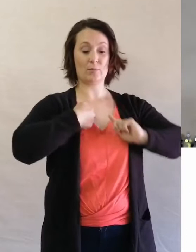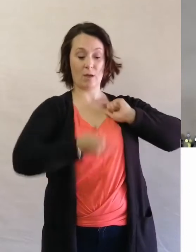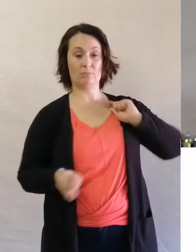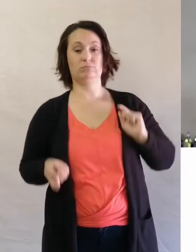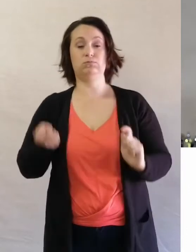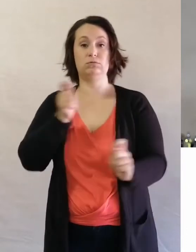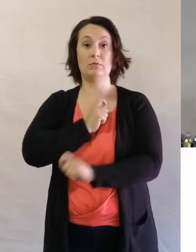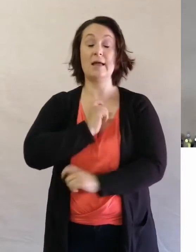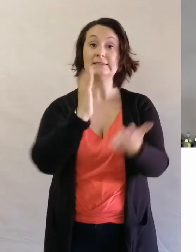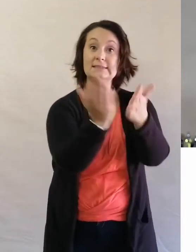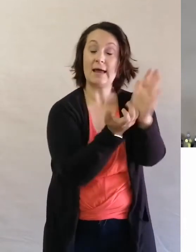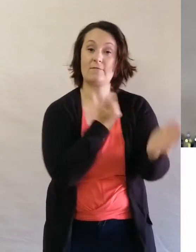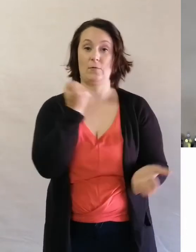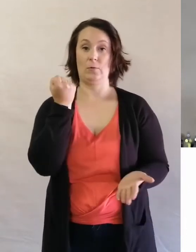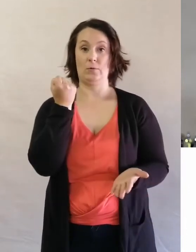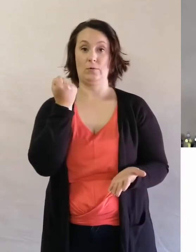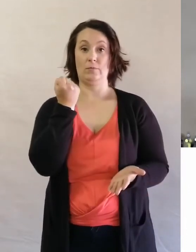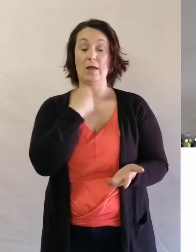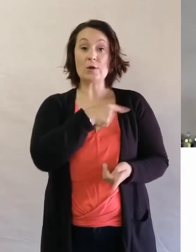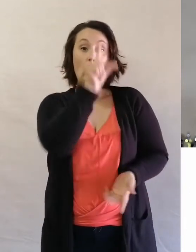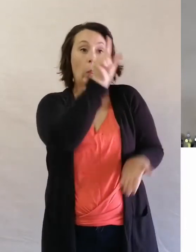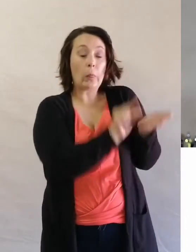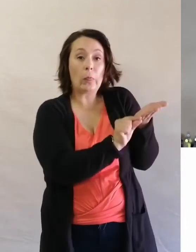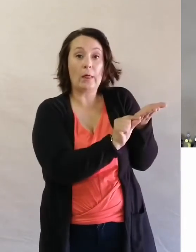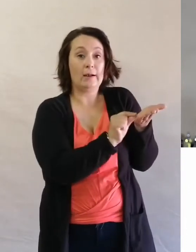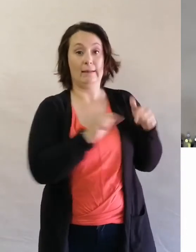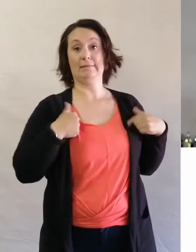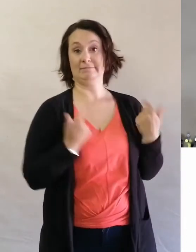will rescue. I'll save you from yourself and your puny little stuff.